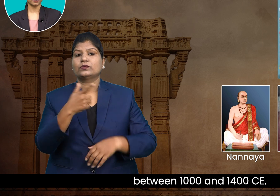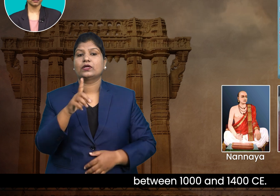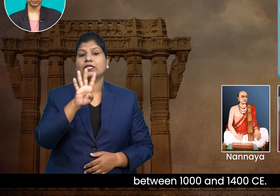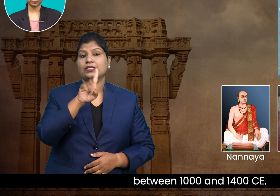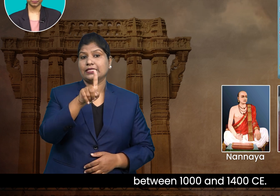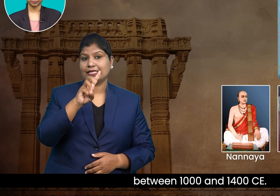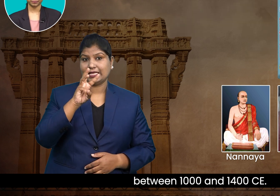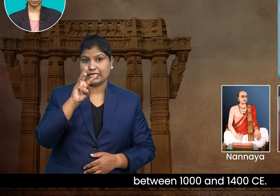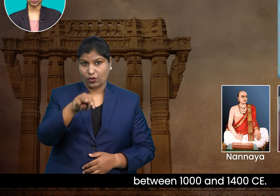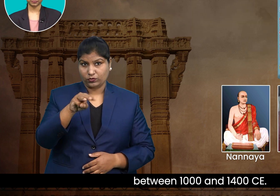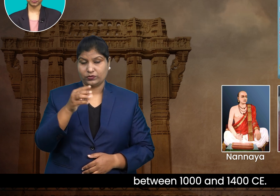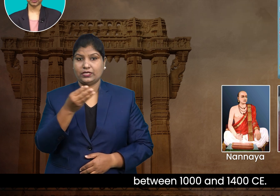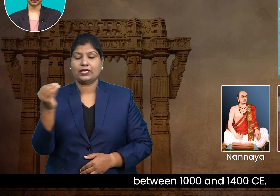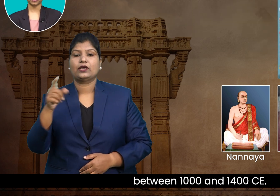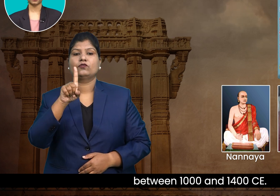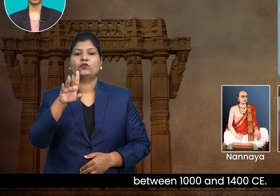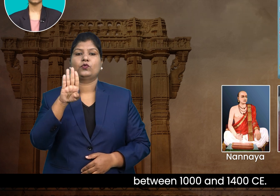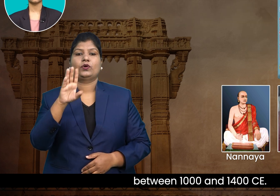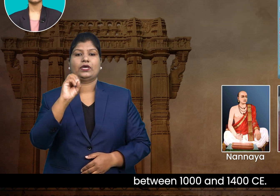CE.